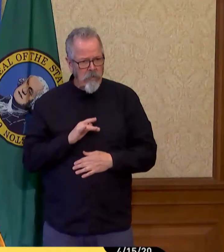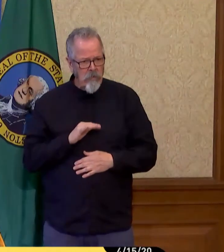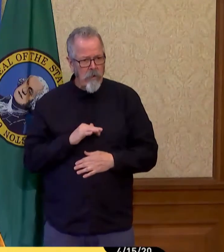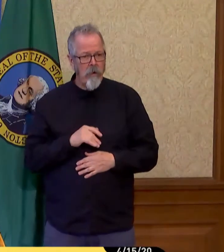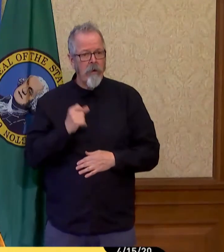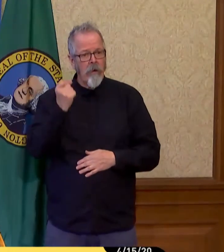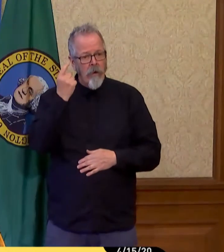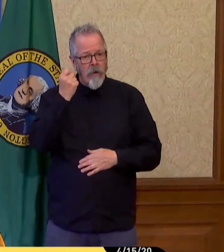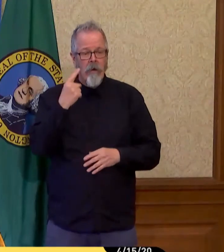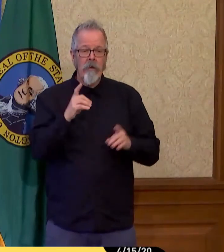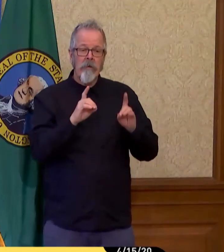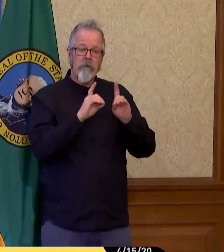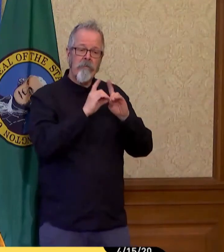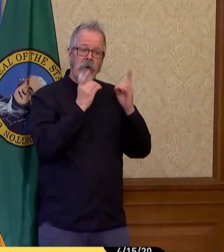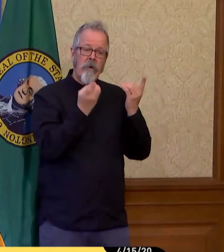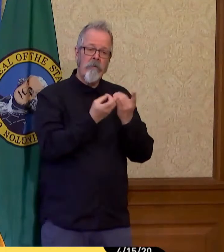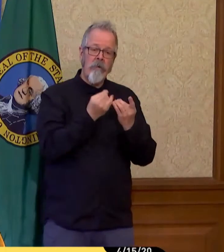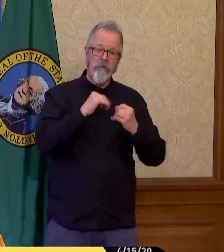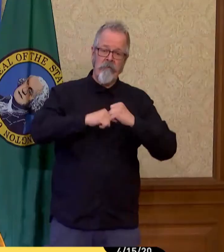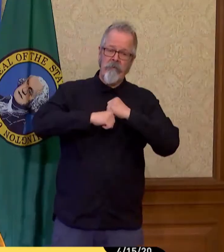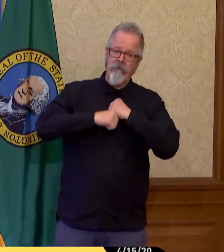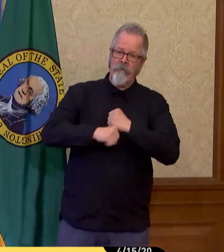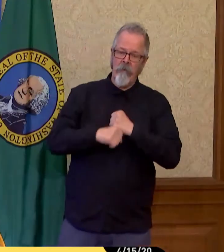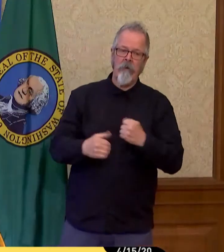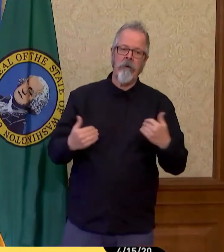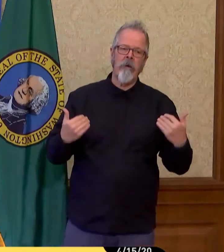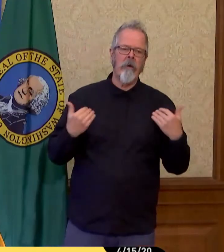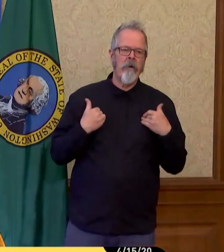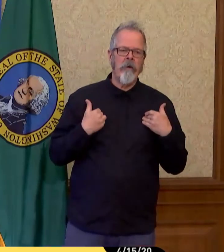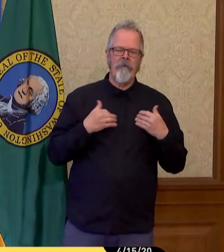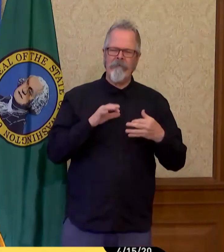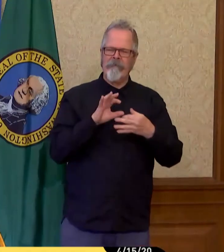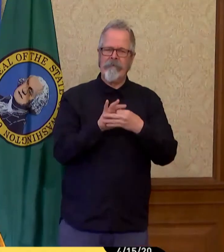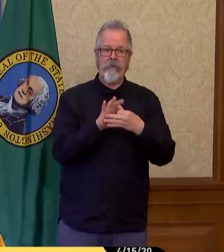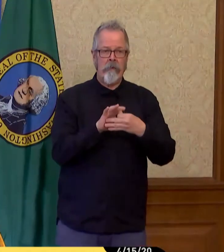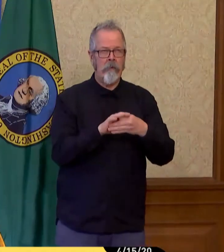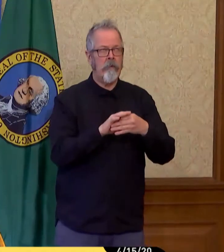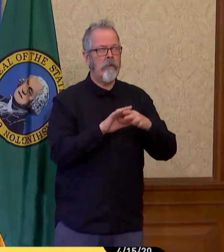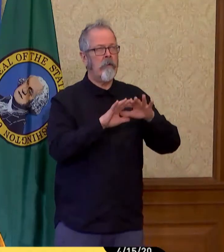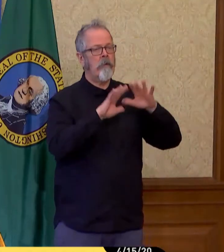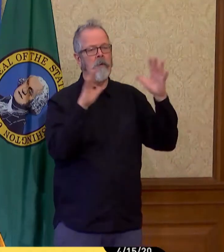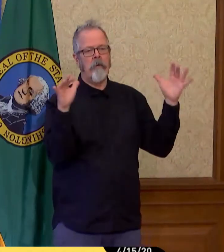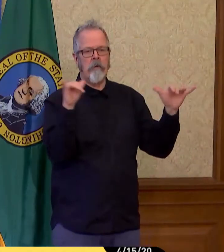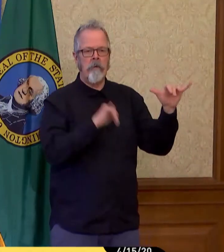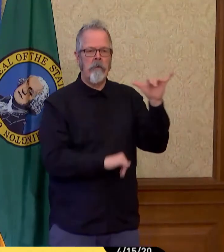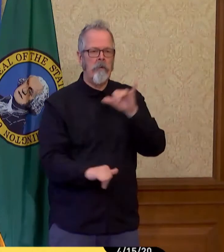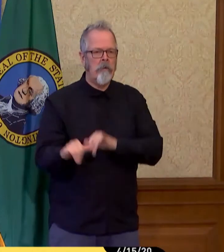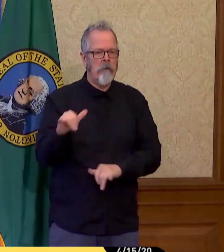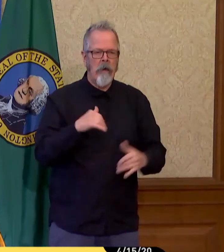that would be fantastic to give us more of these test kits that we desperately need right now.